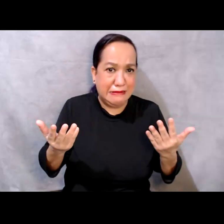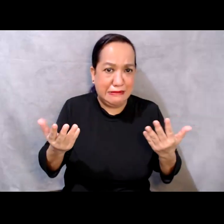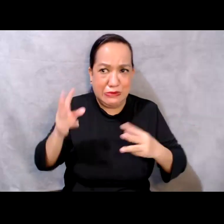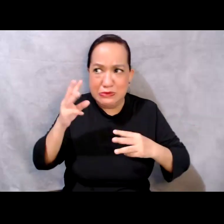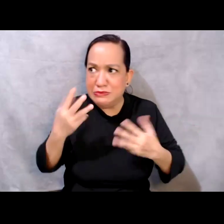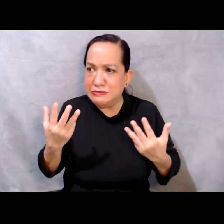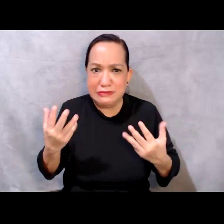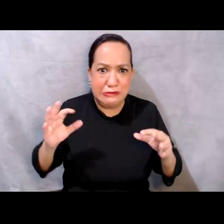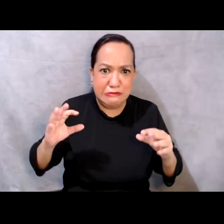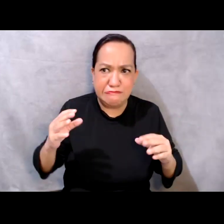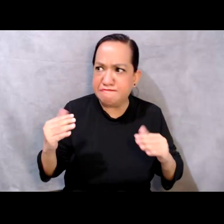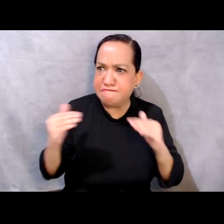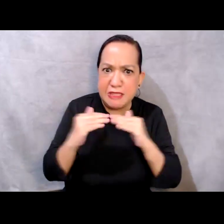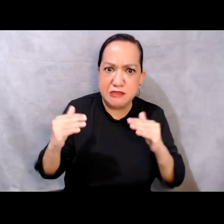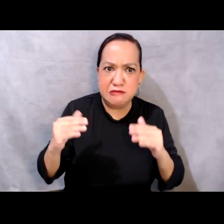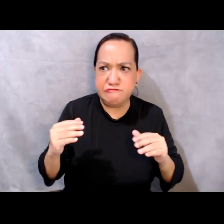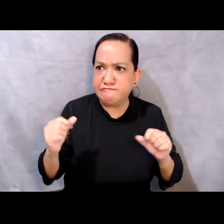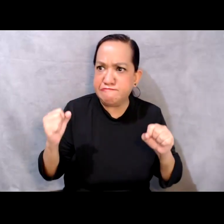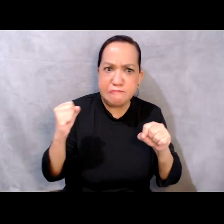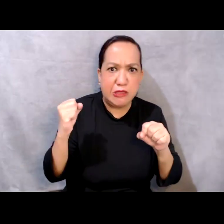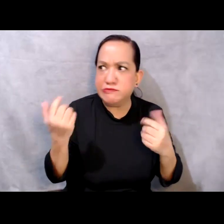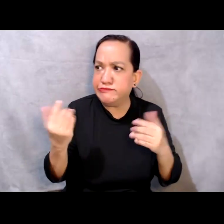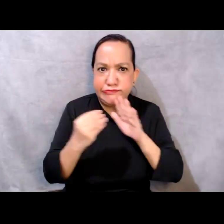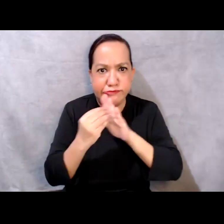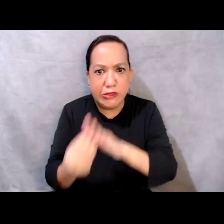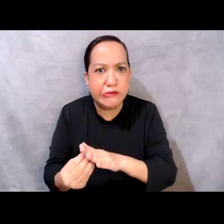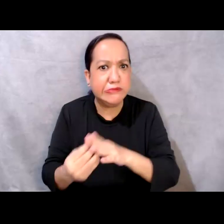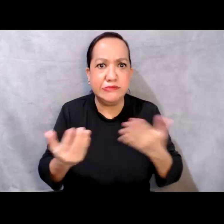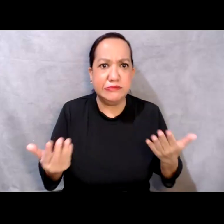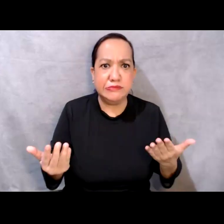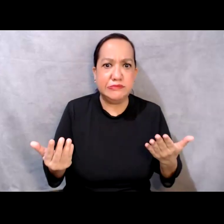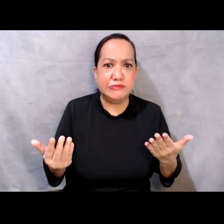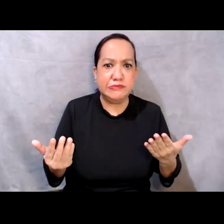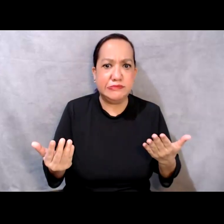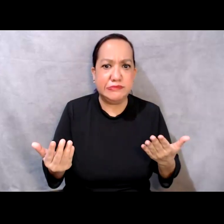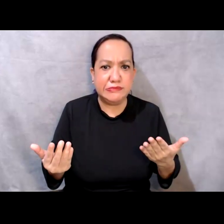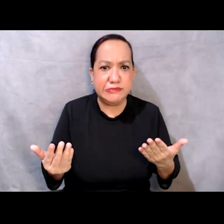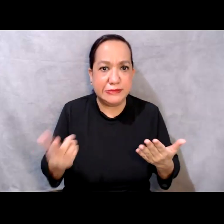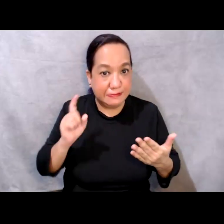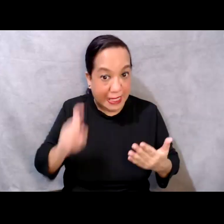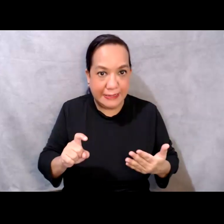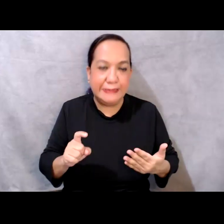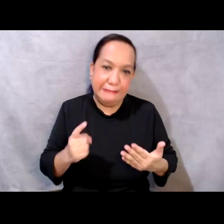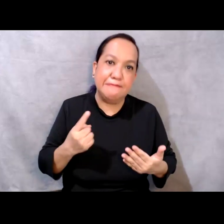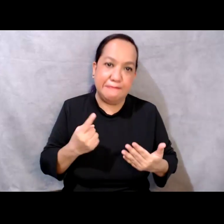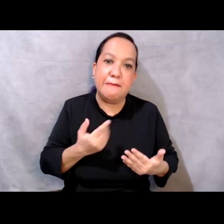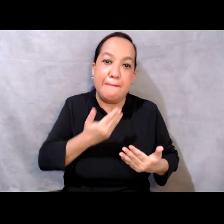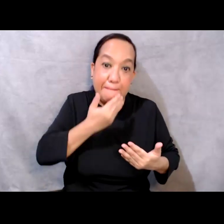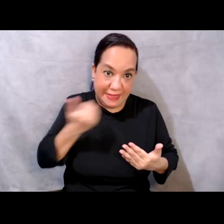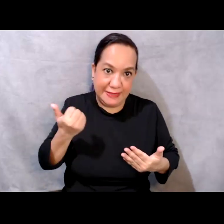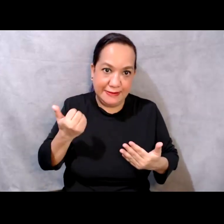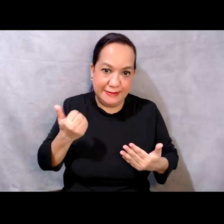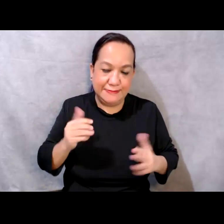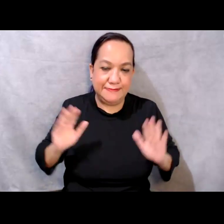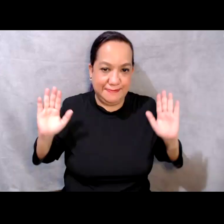an independent problem-solving process may be an ineffective response to solving problems, and matters